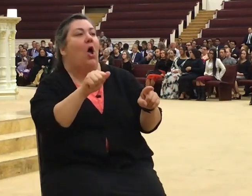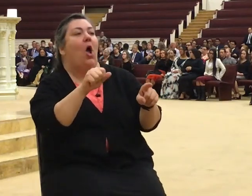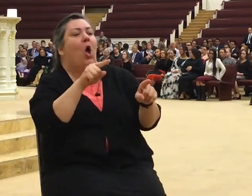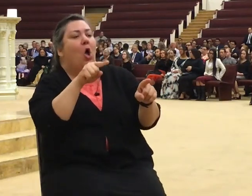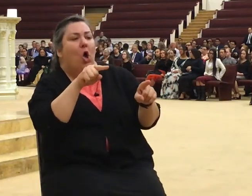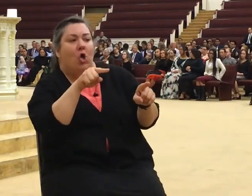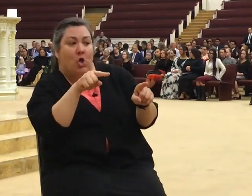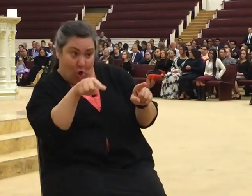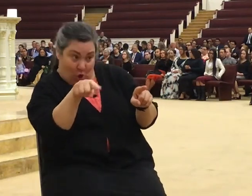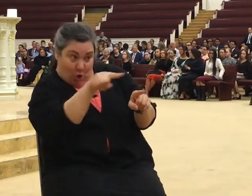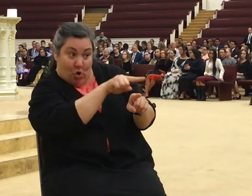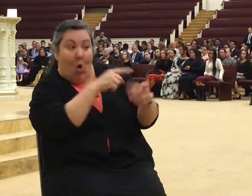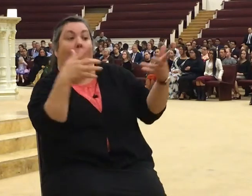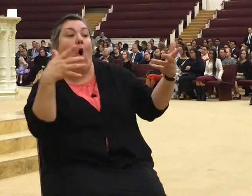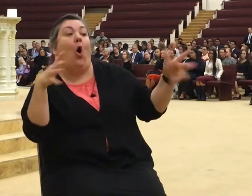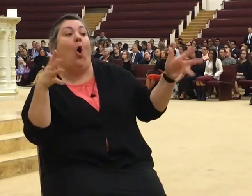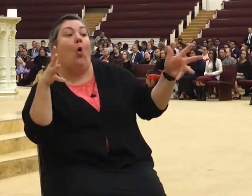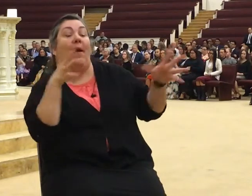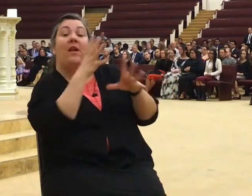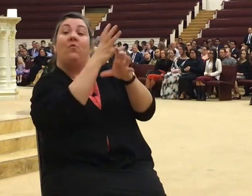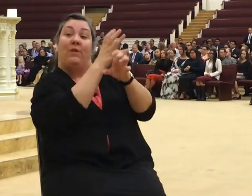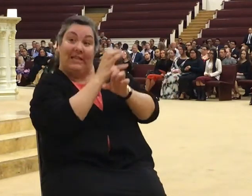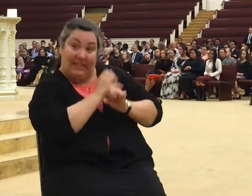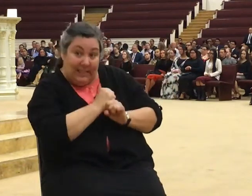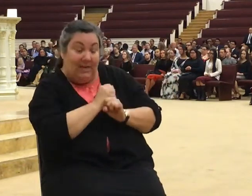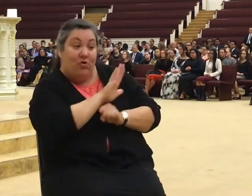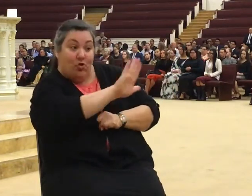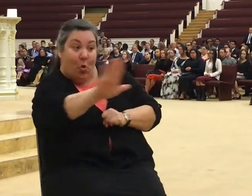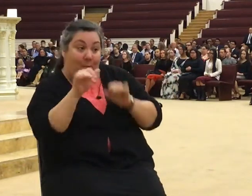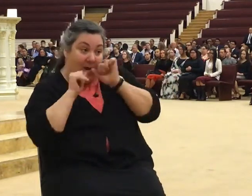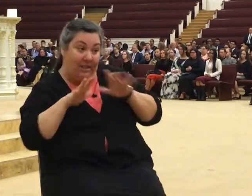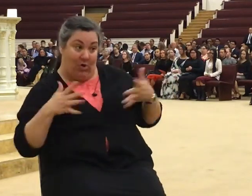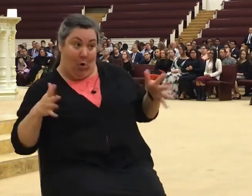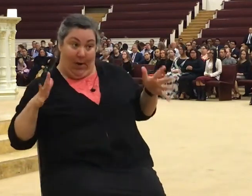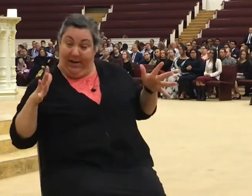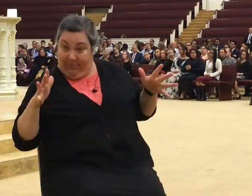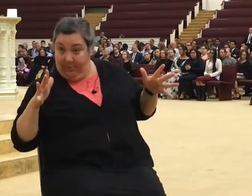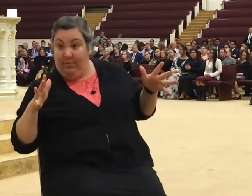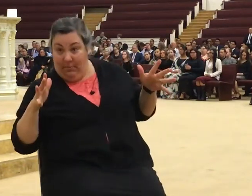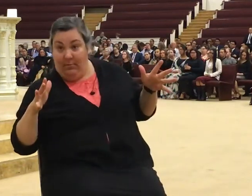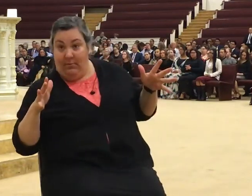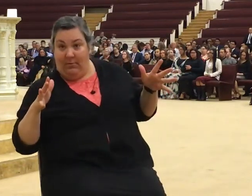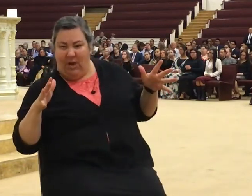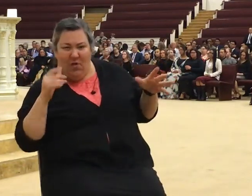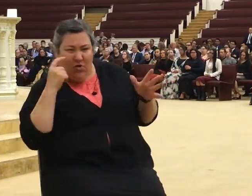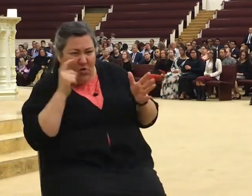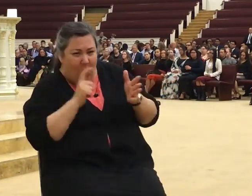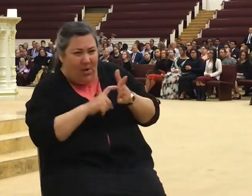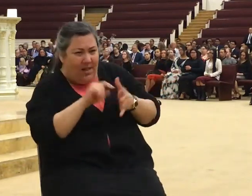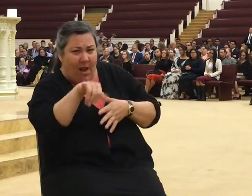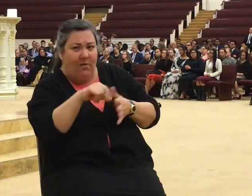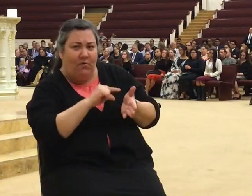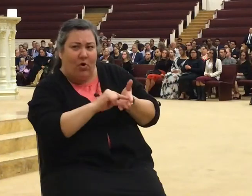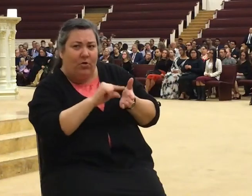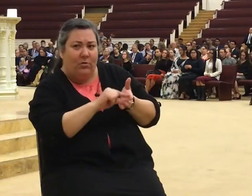You have already received your blessing. I don't know if you ever noticed this